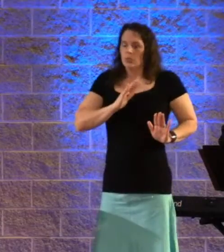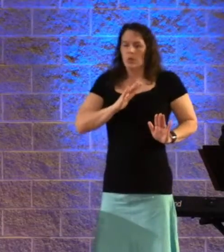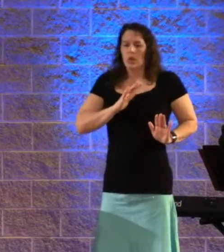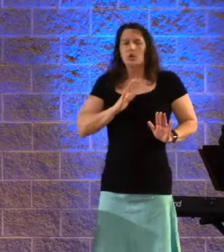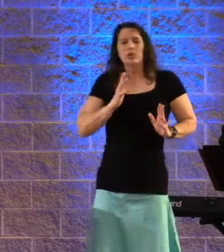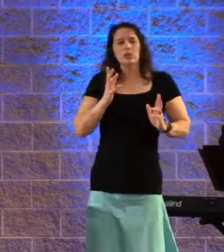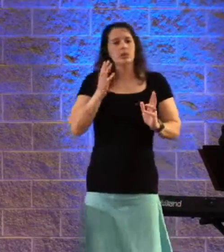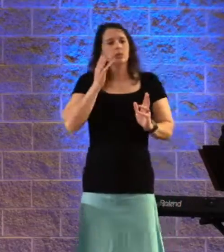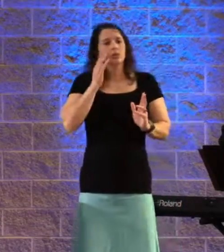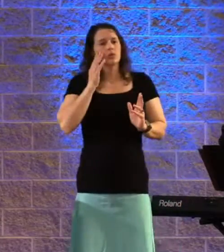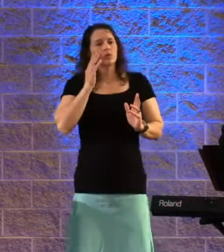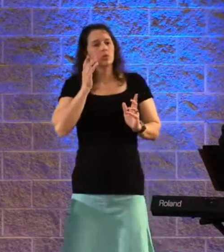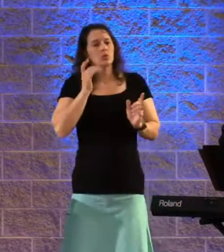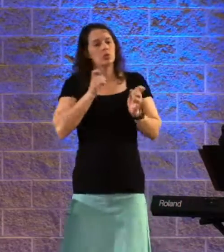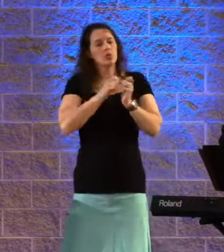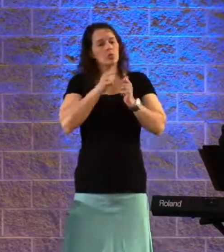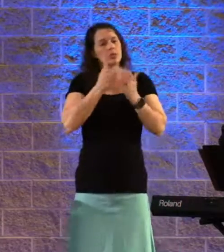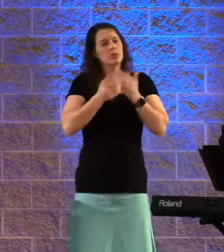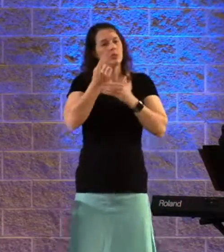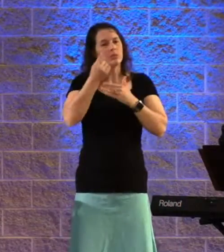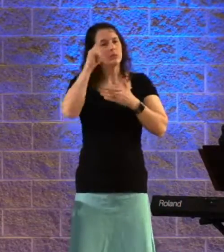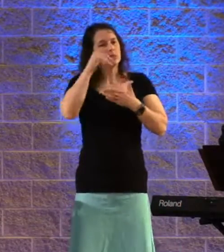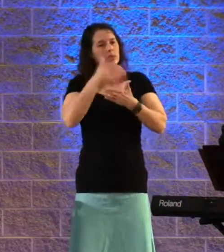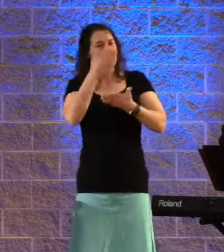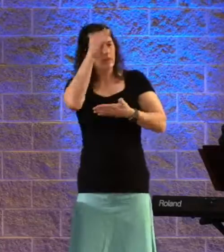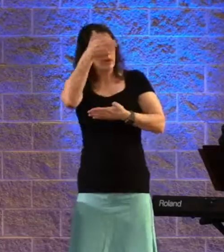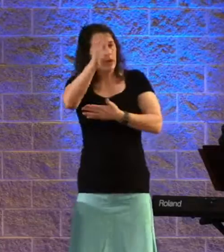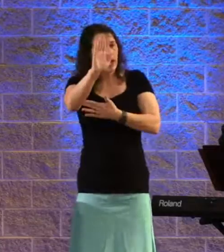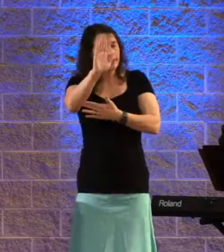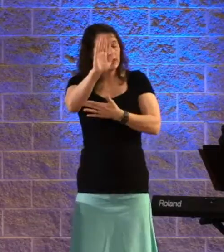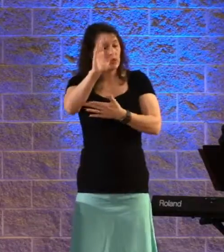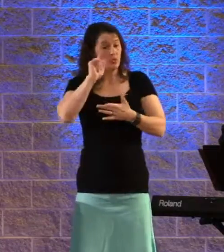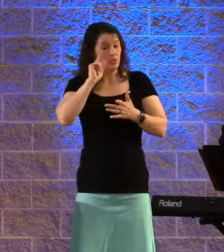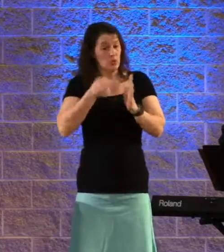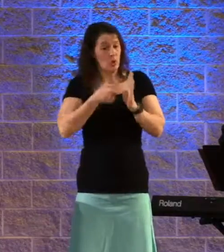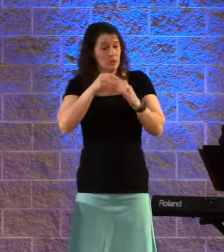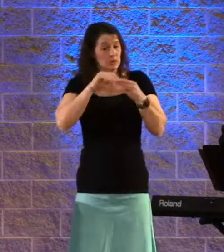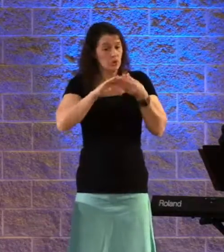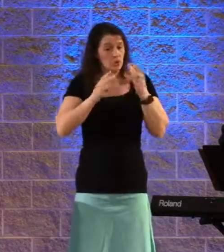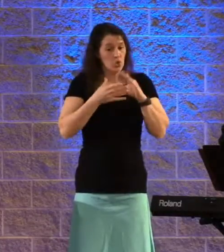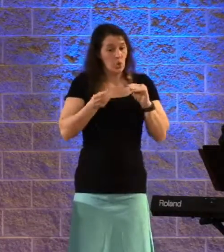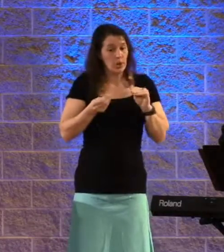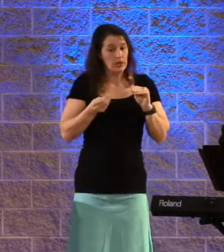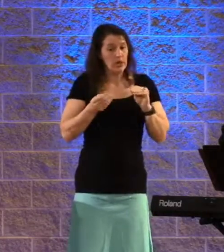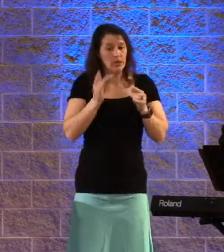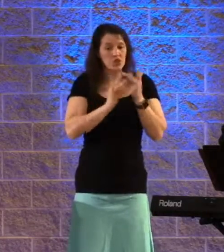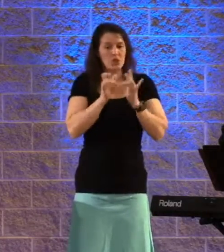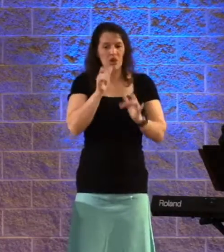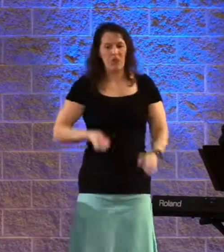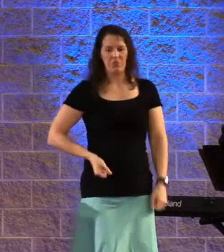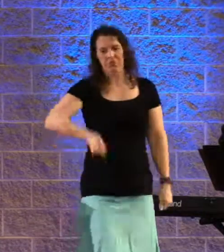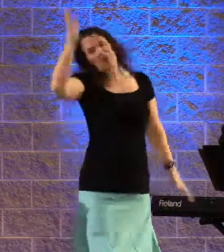with someone who was maybe the Son of God. But you'll notice in the story, take note, Jesus didn't run her off.